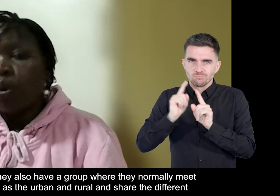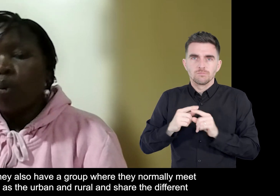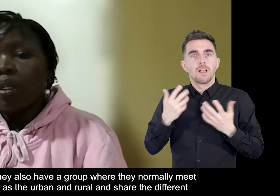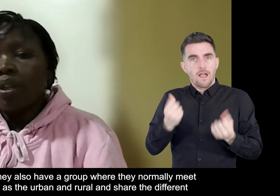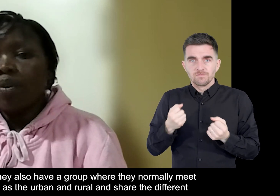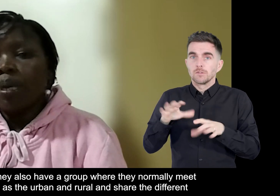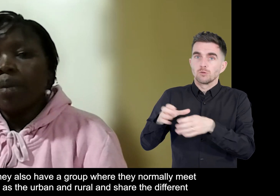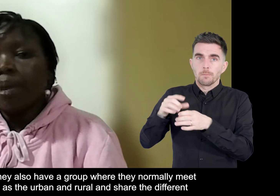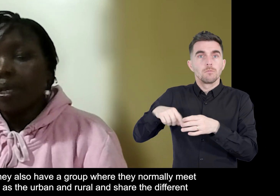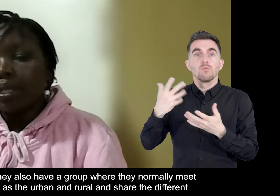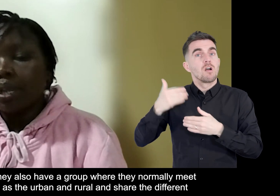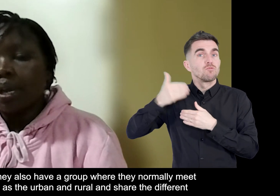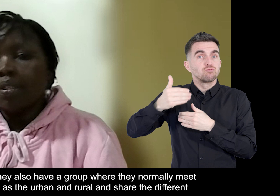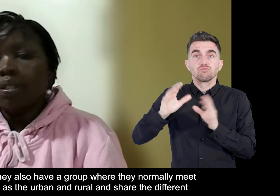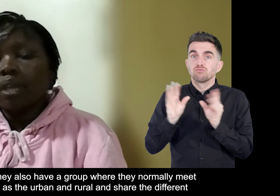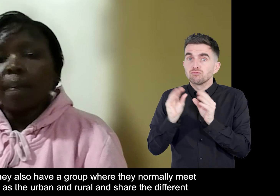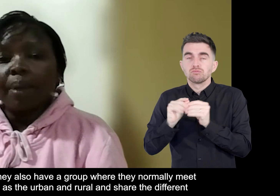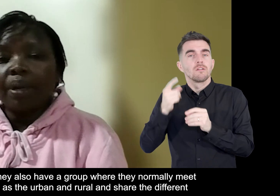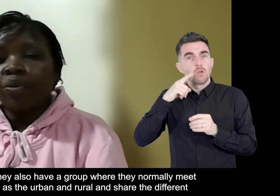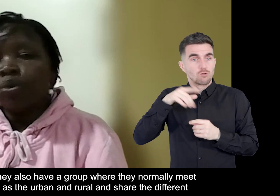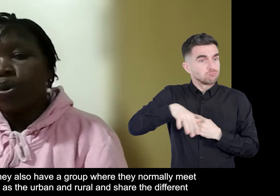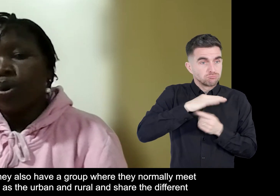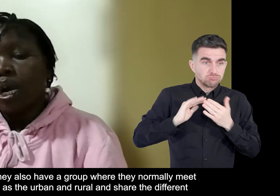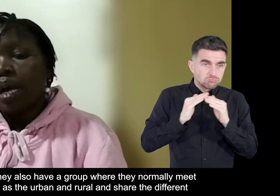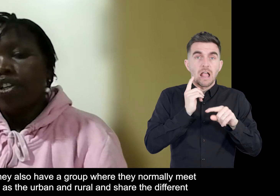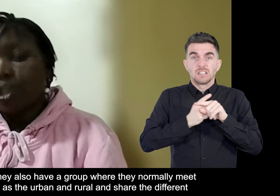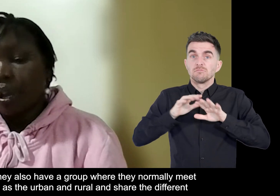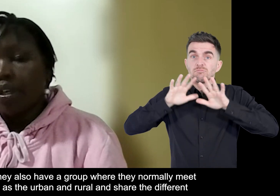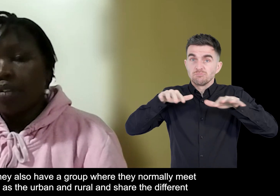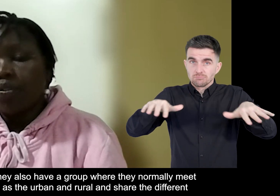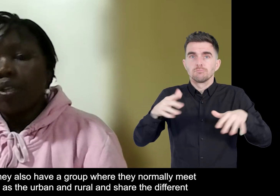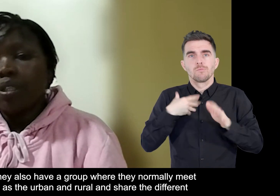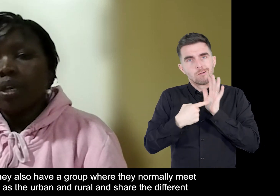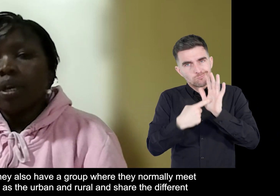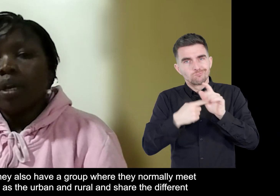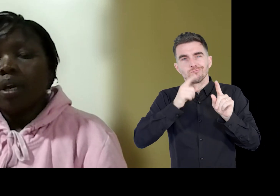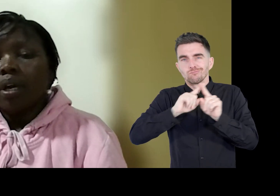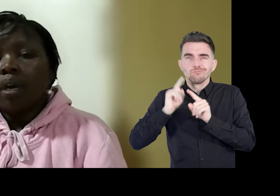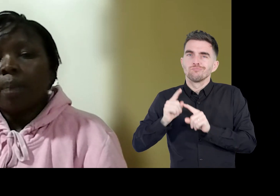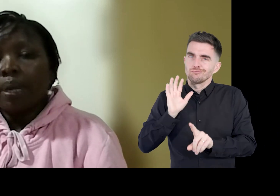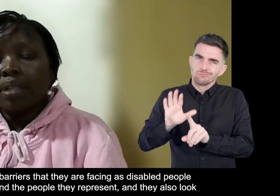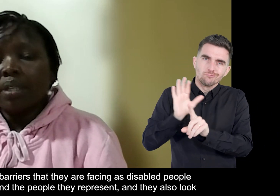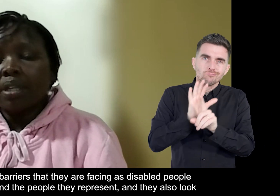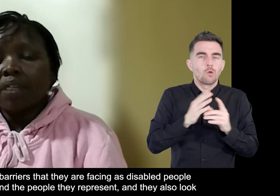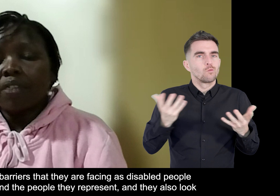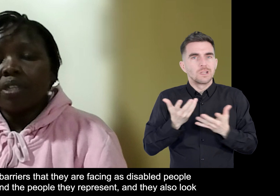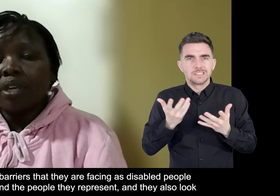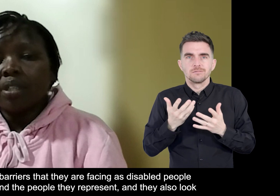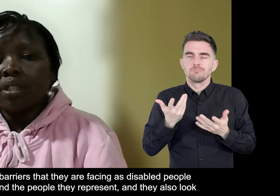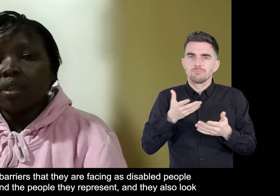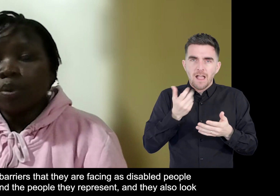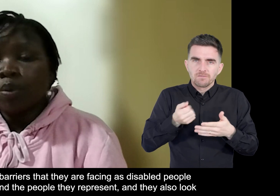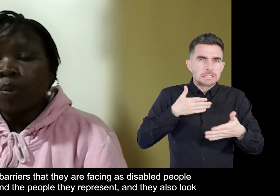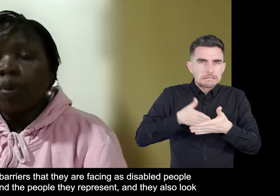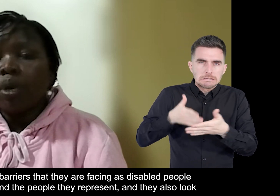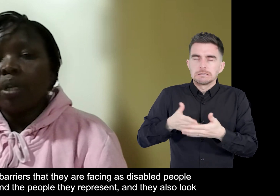group where they normally meet as the urban and rural and share the different barriers that they are facing